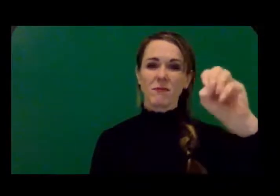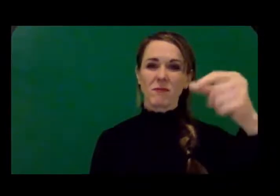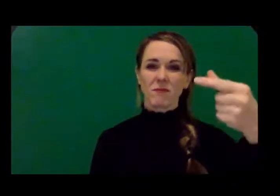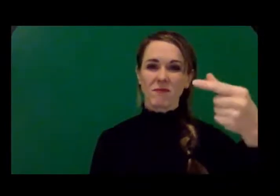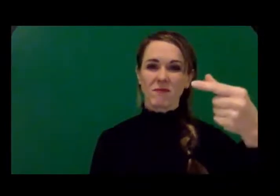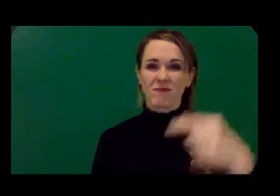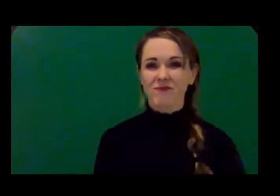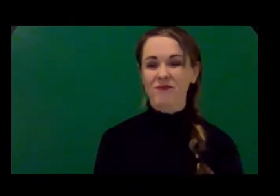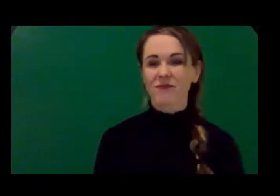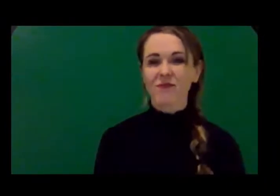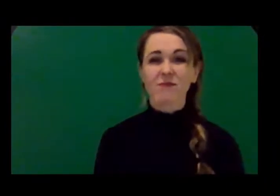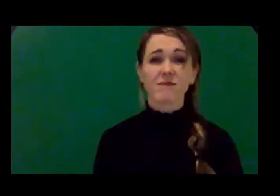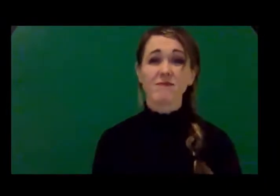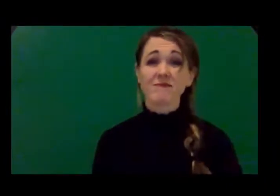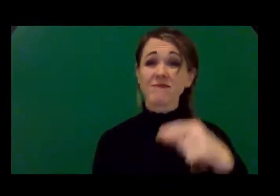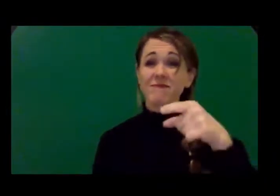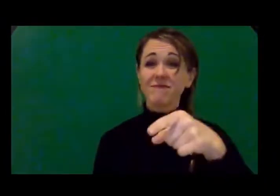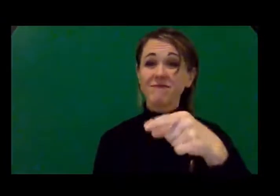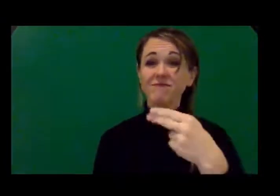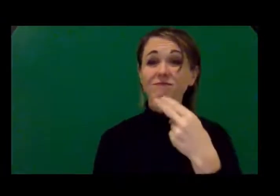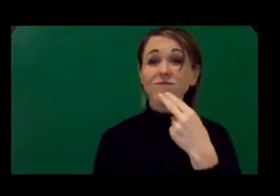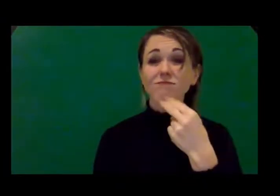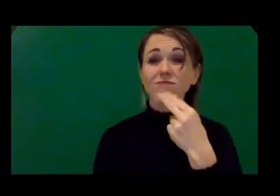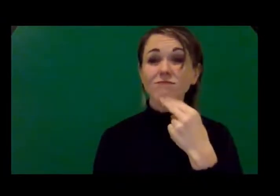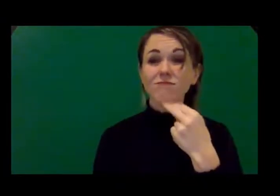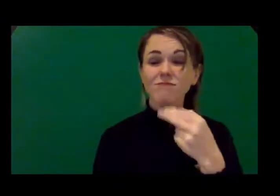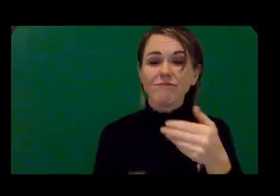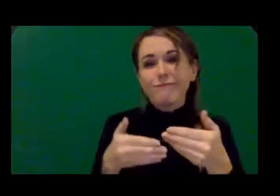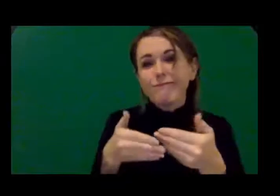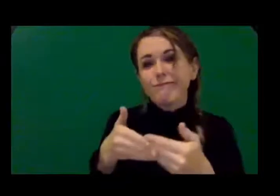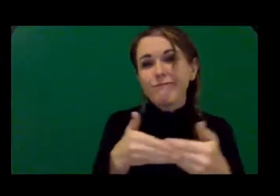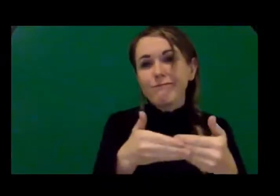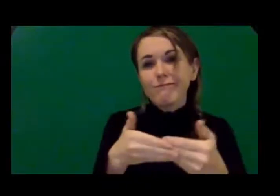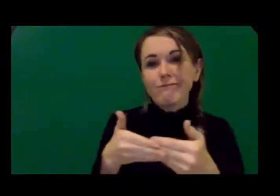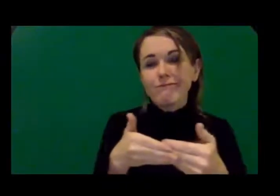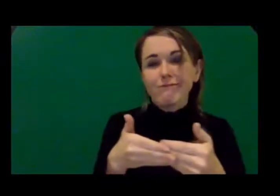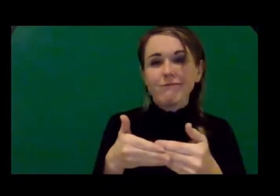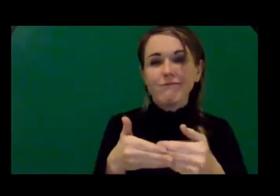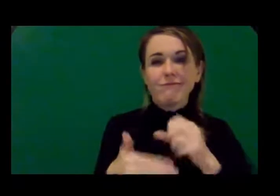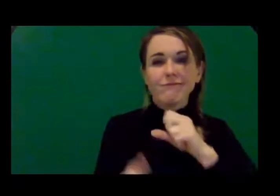So this cute little, it's like a baby frog,